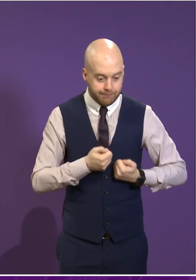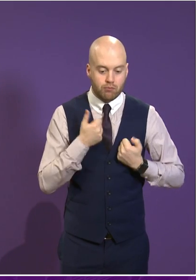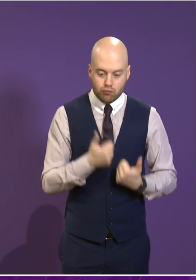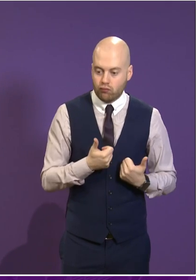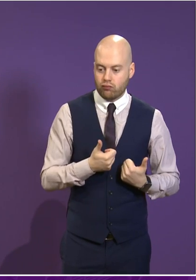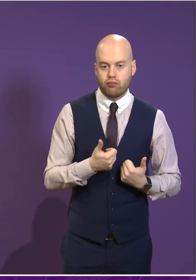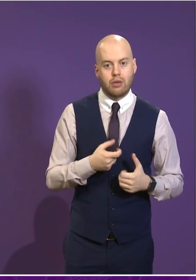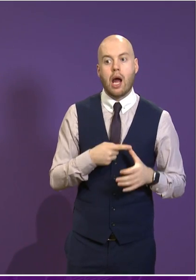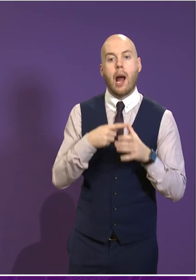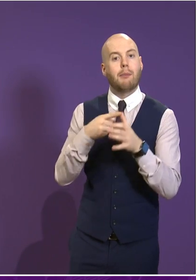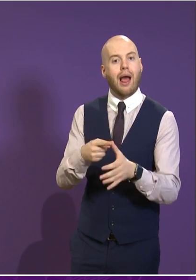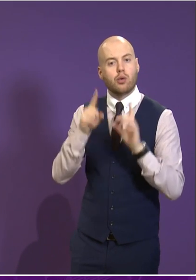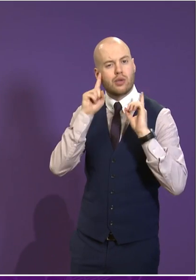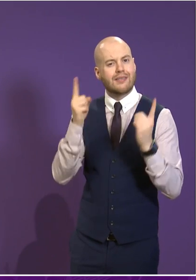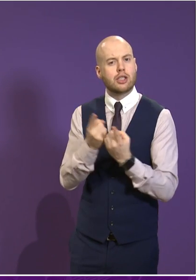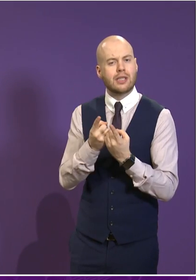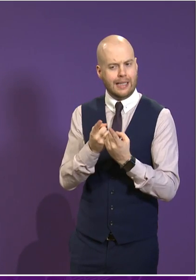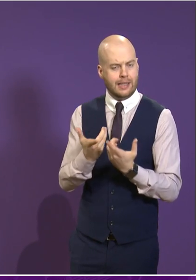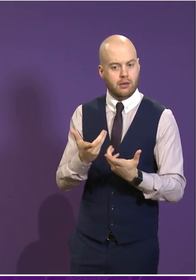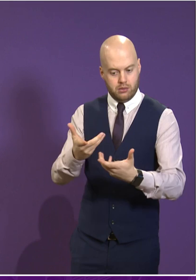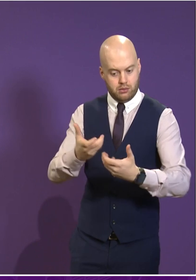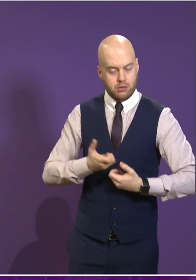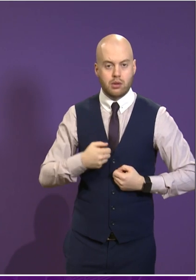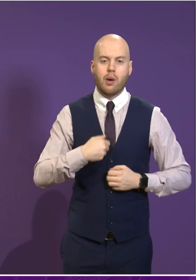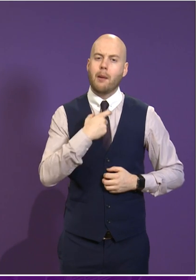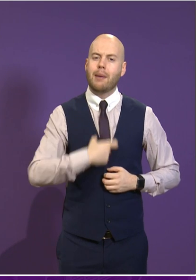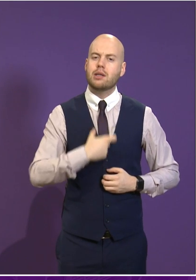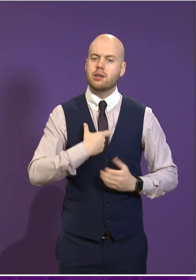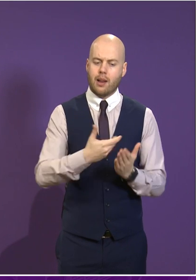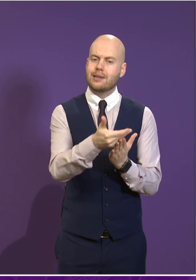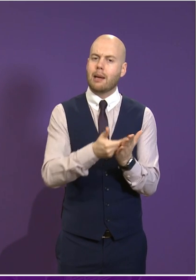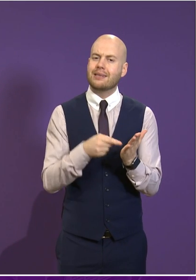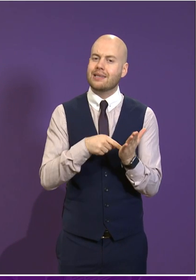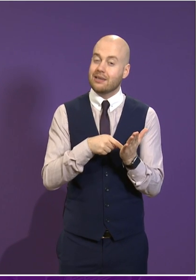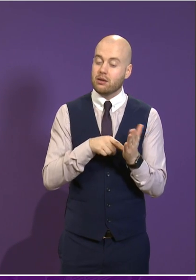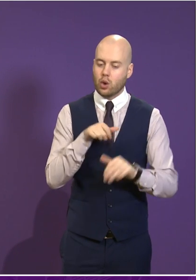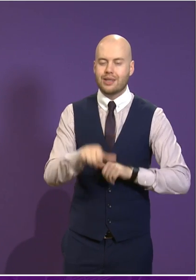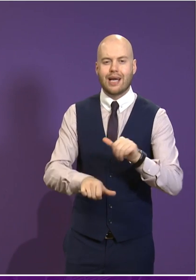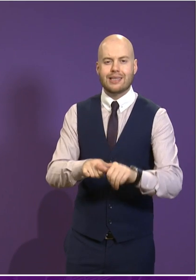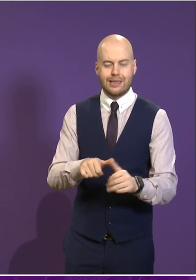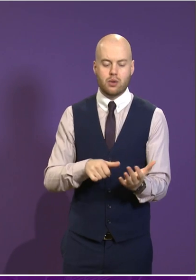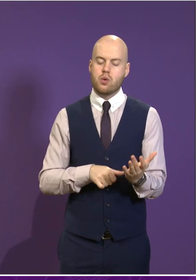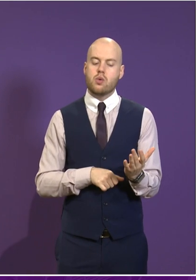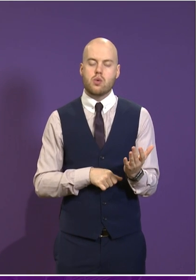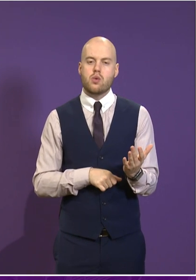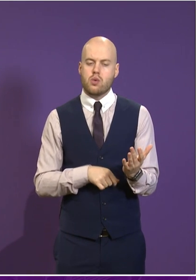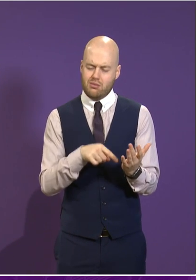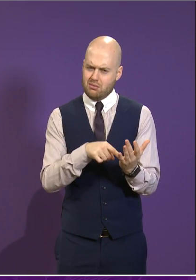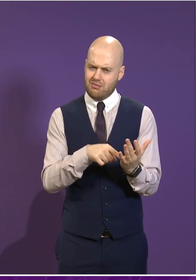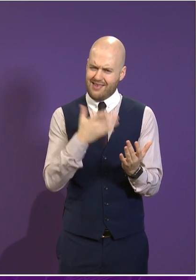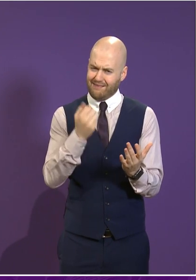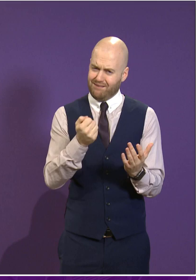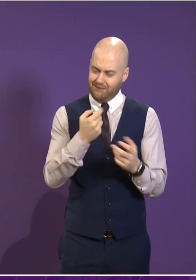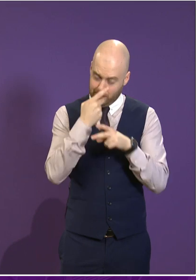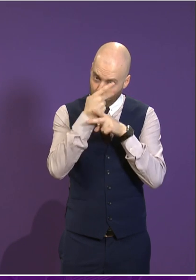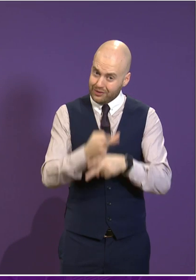then they encounter this personal statement process that they have to get through. Is there any monitoring of that